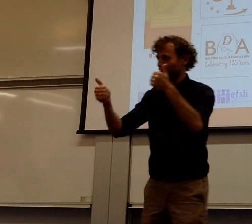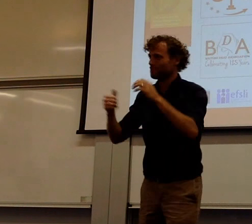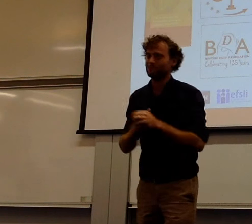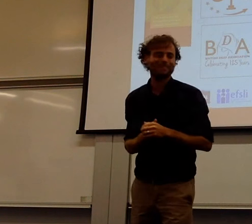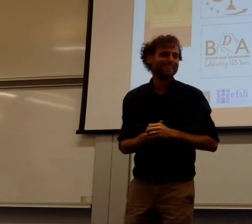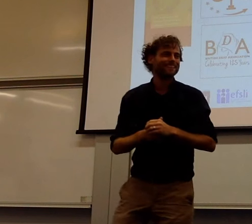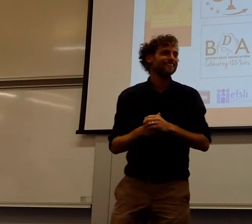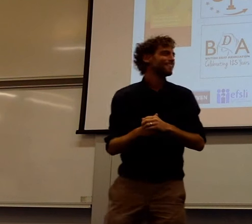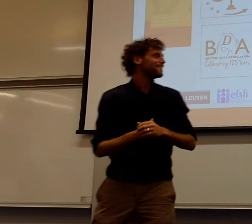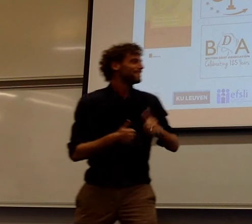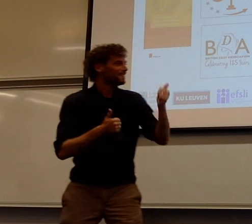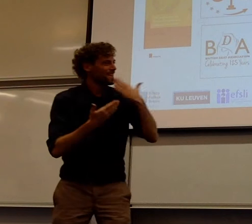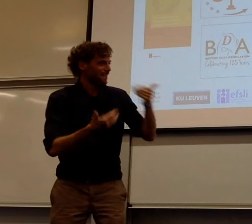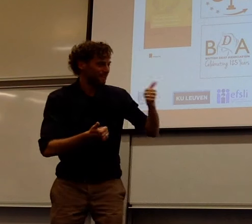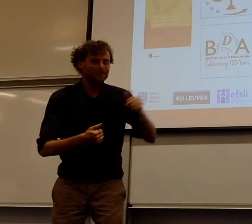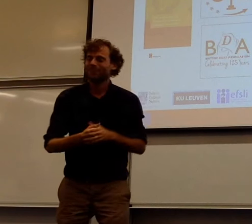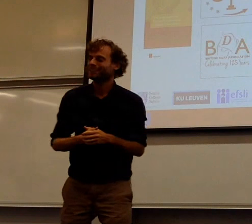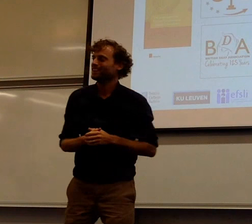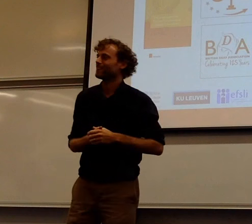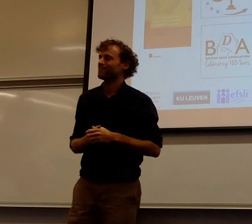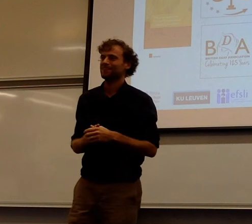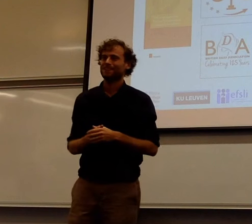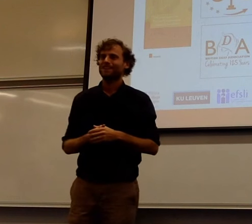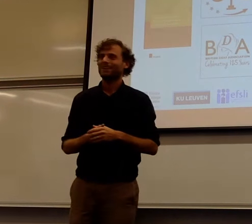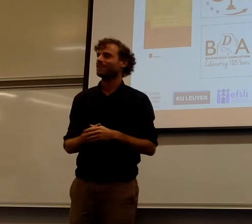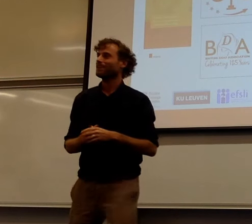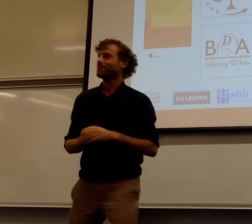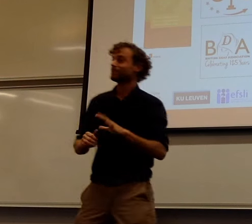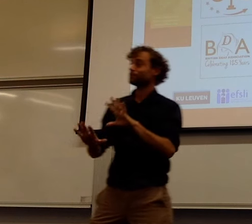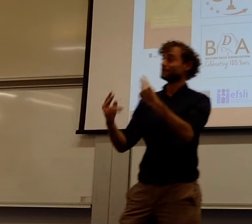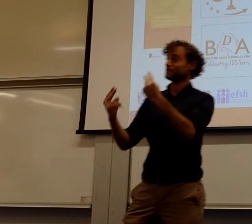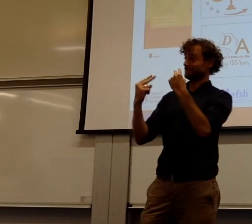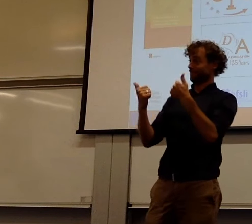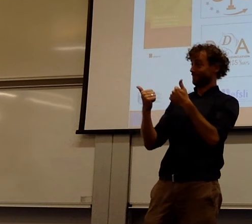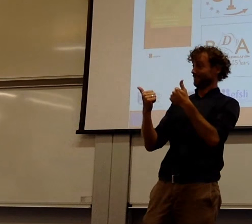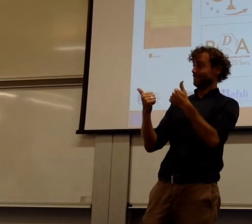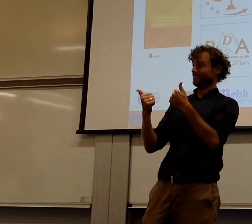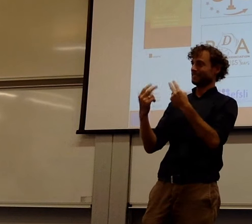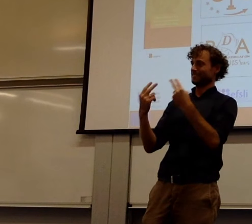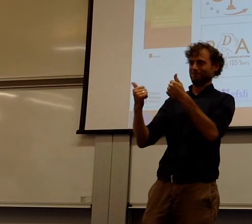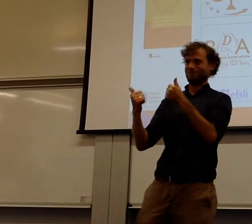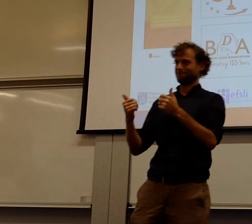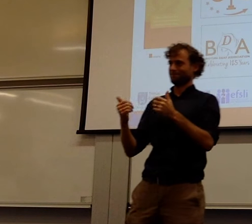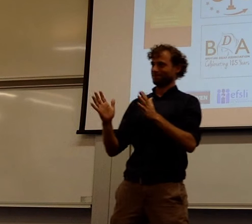Okay, hi there. Thank you, Jemina. You really see me okay?